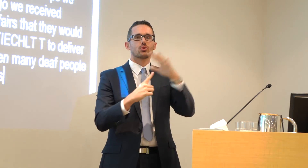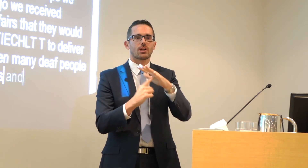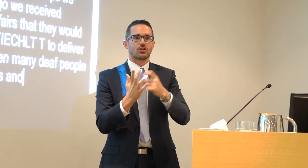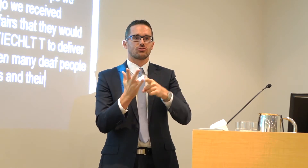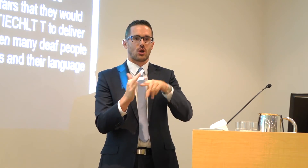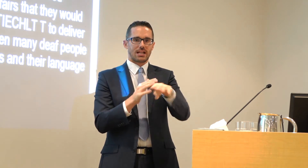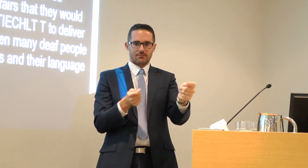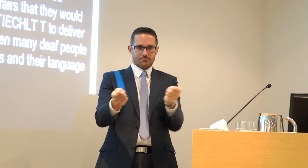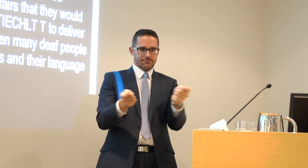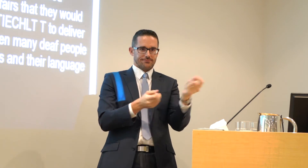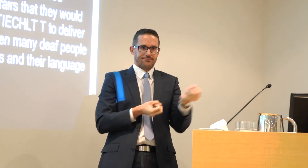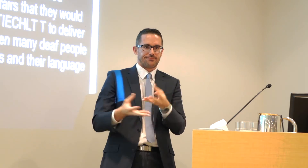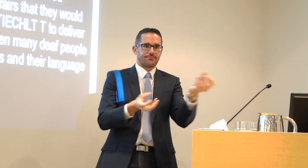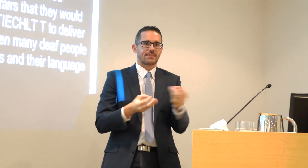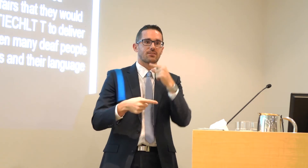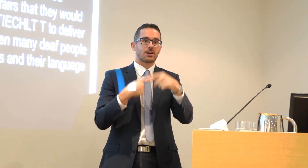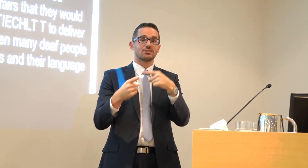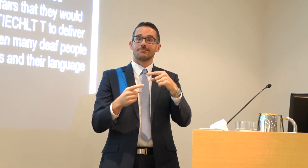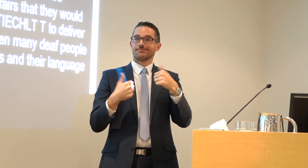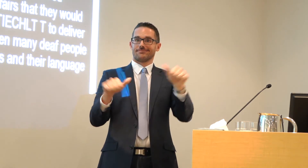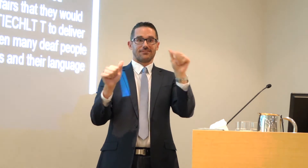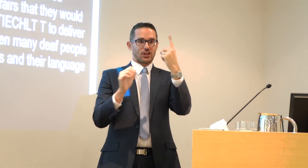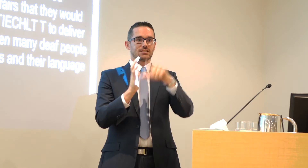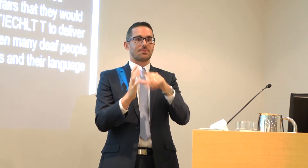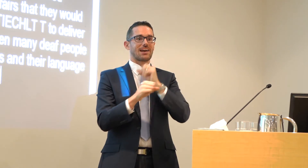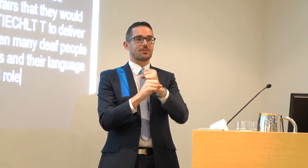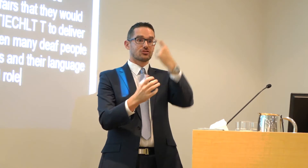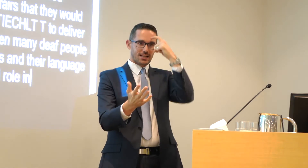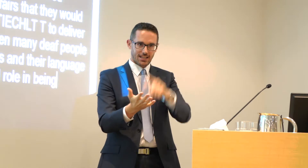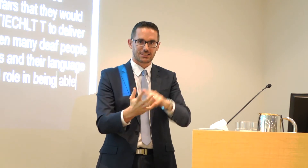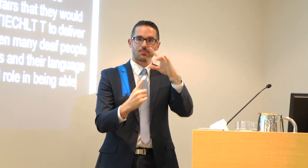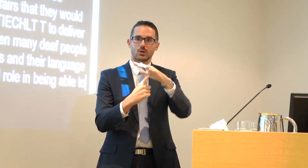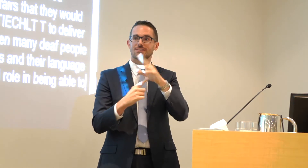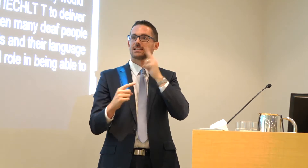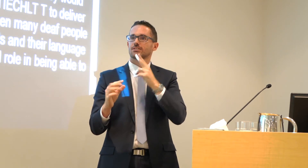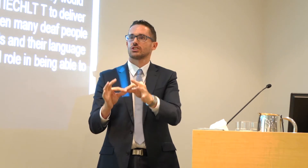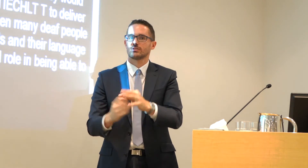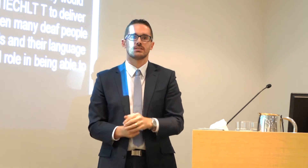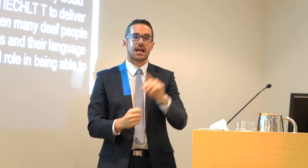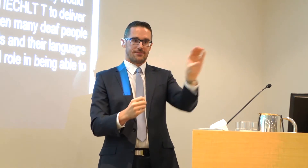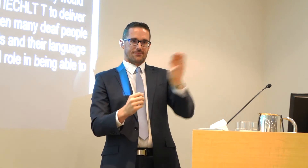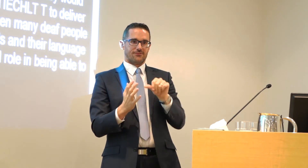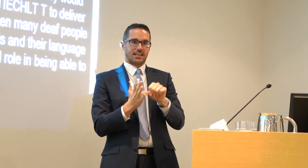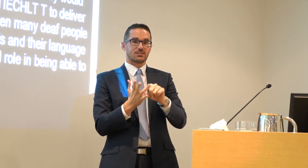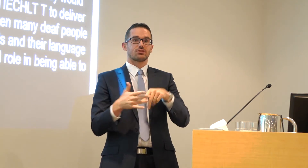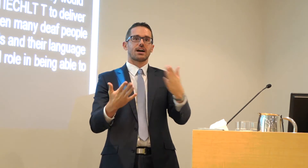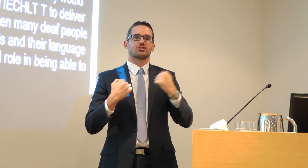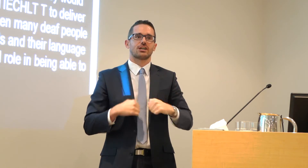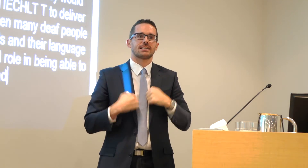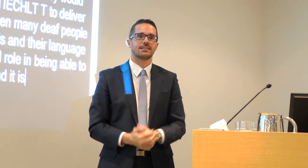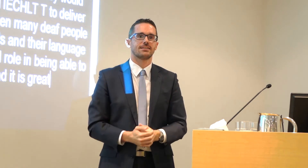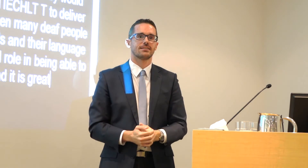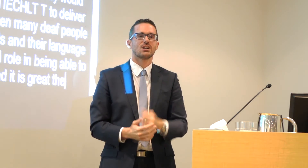diverse. Deaf interpreters play a vital role in being able to provide access to this cohort within our community, and it's great the government